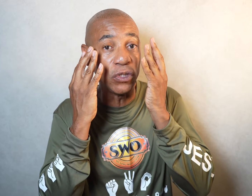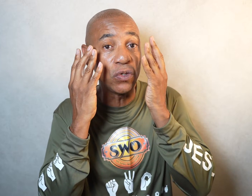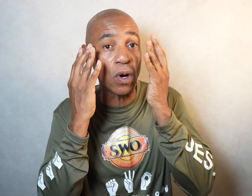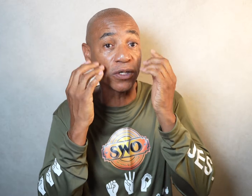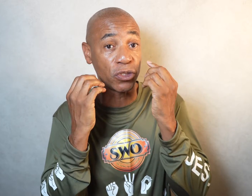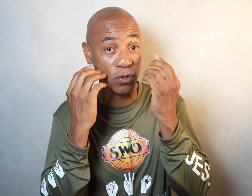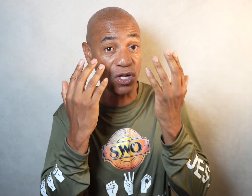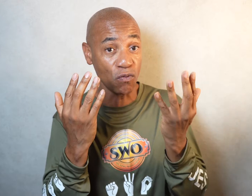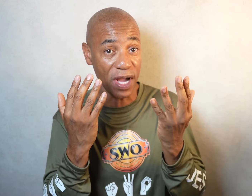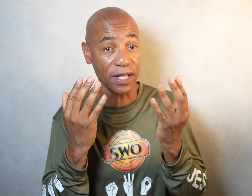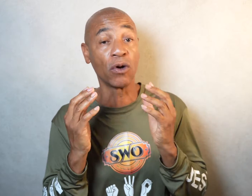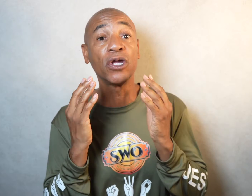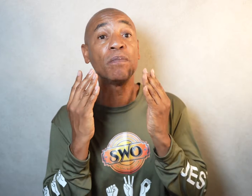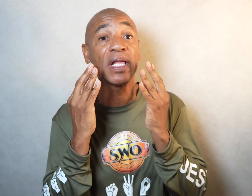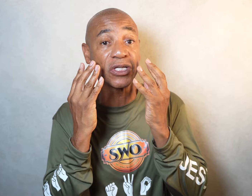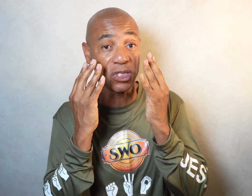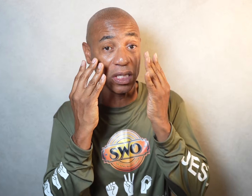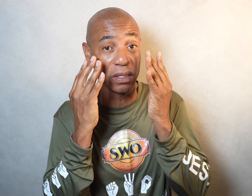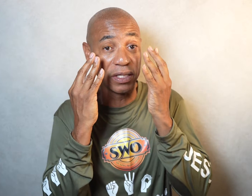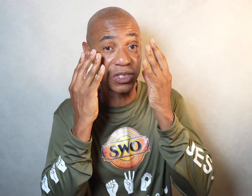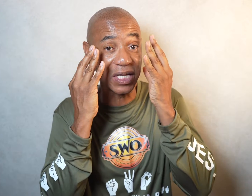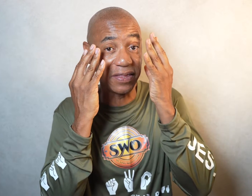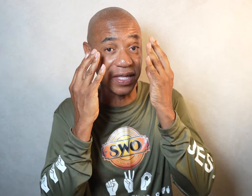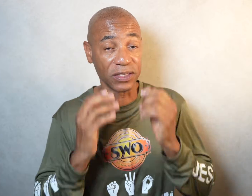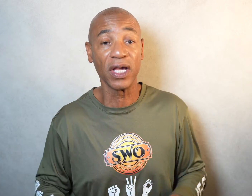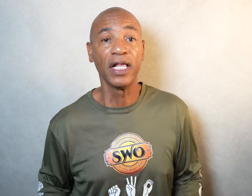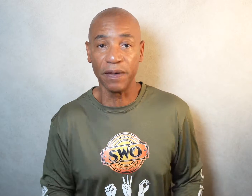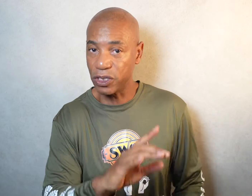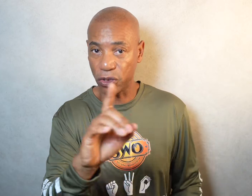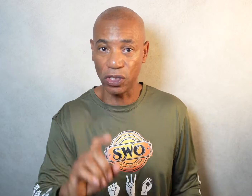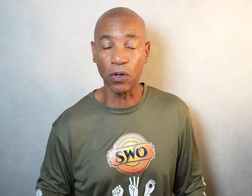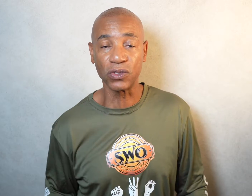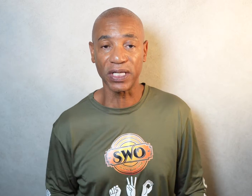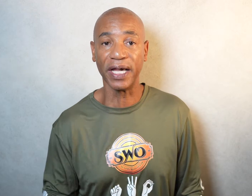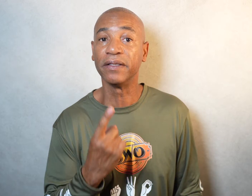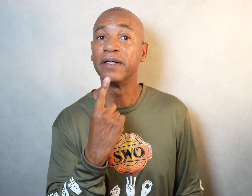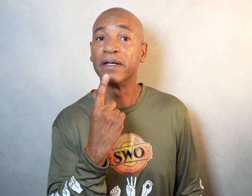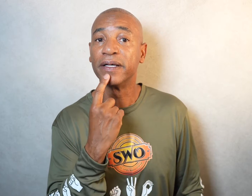you are turning red or you're blushing, just like this. Let me show you the whole sign.